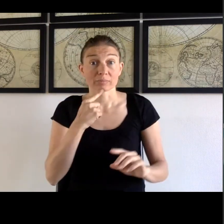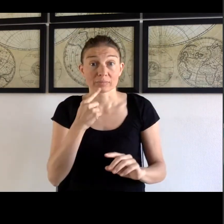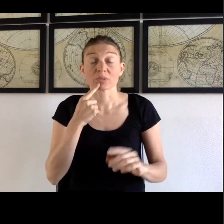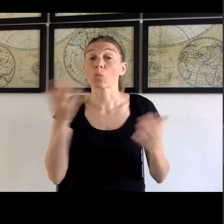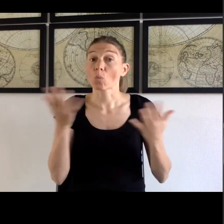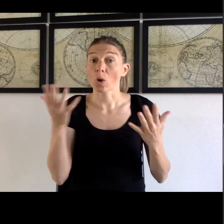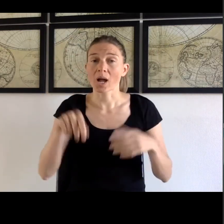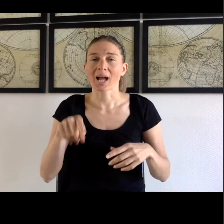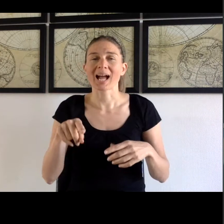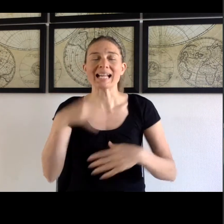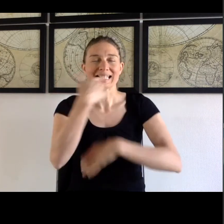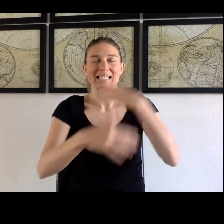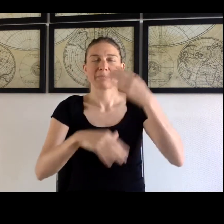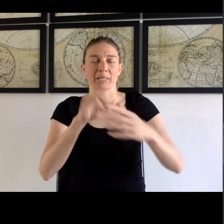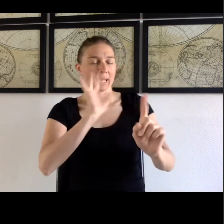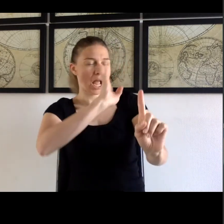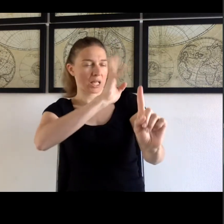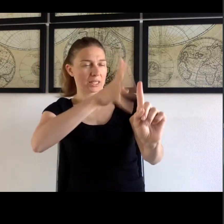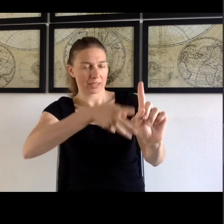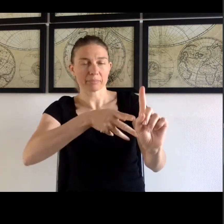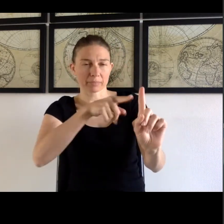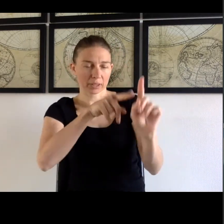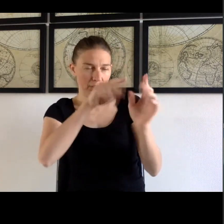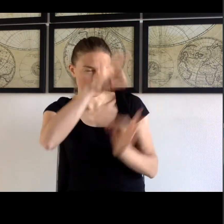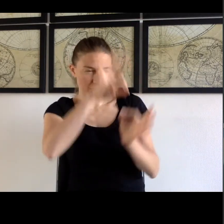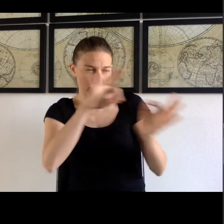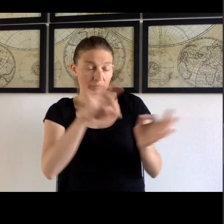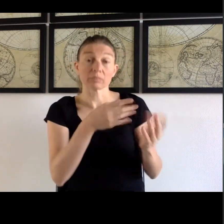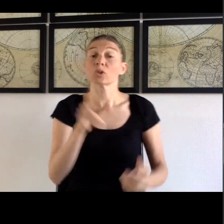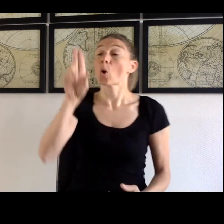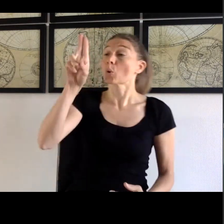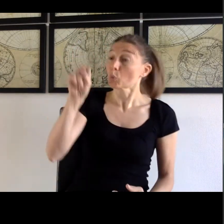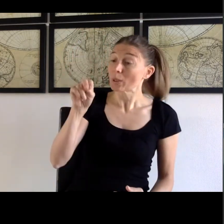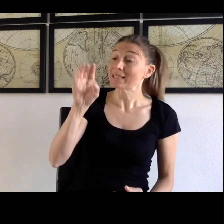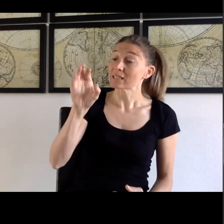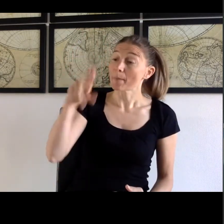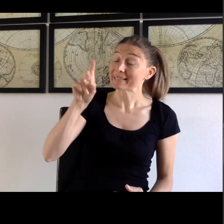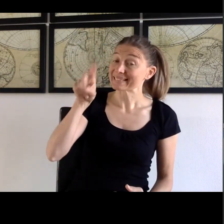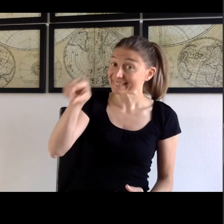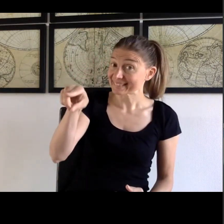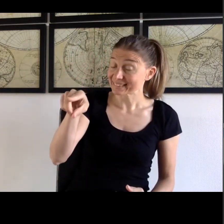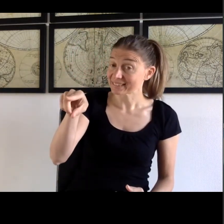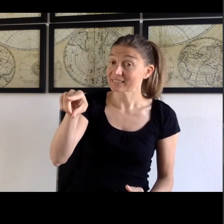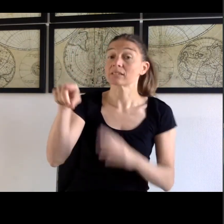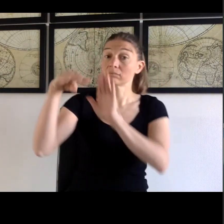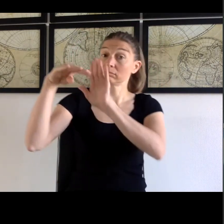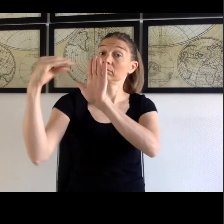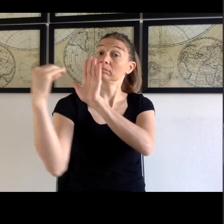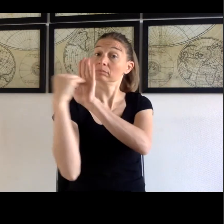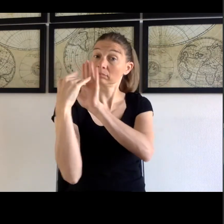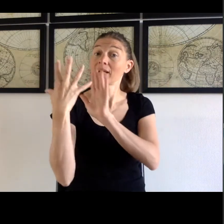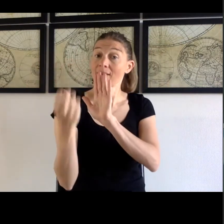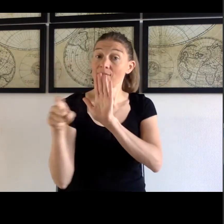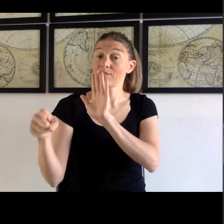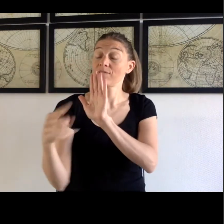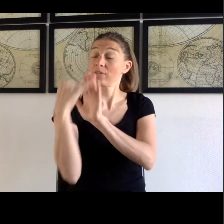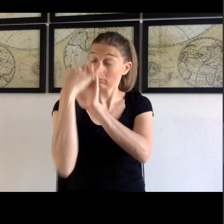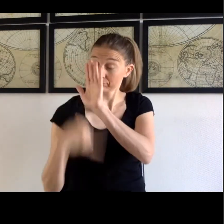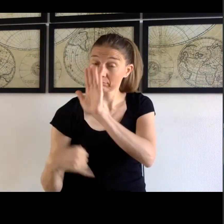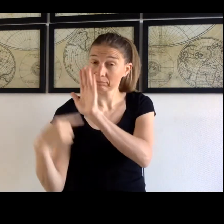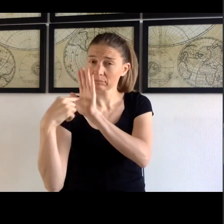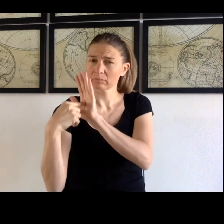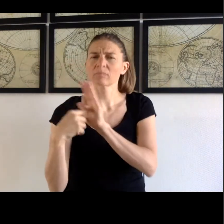we will be looking at what the United Nations Convention on the Rights of Persons with Disabilities says about how